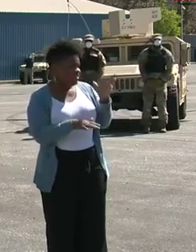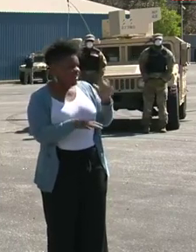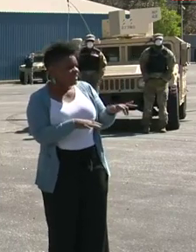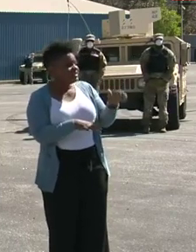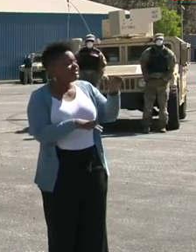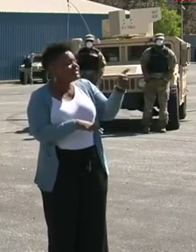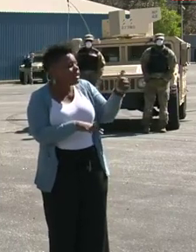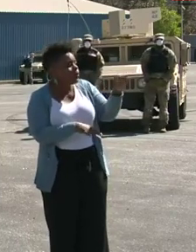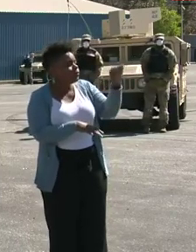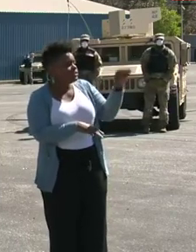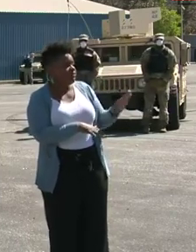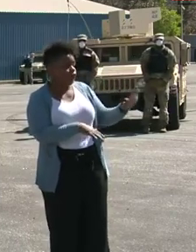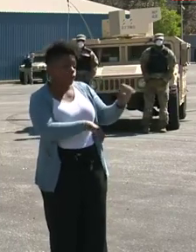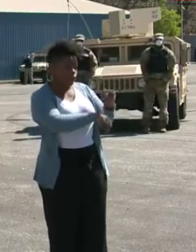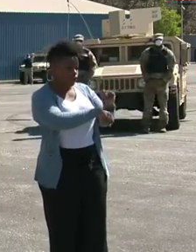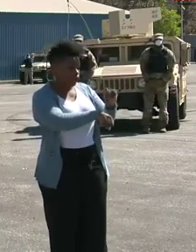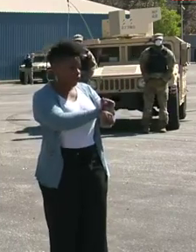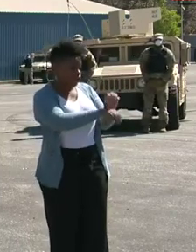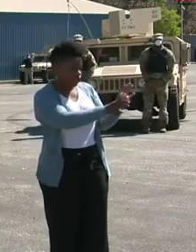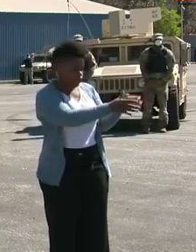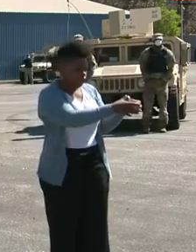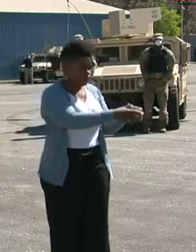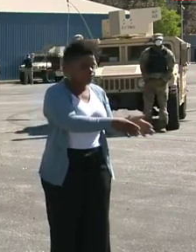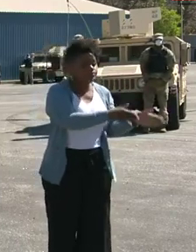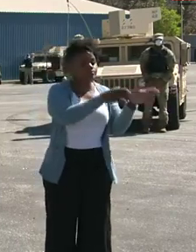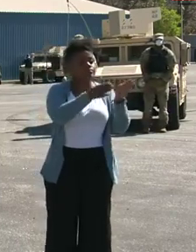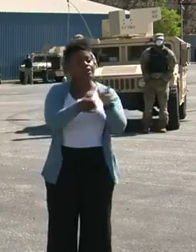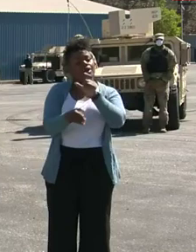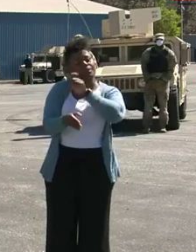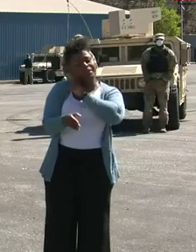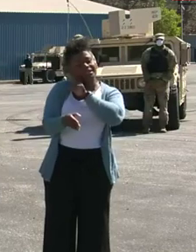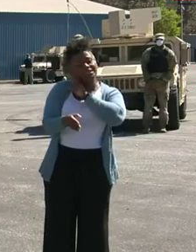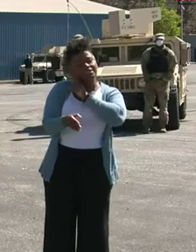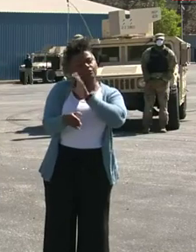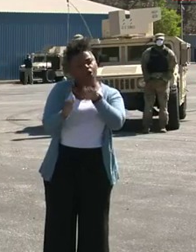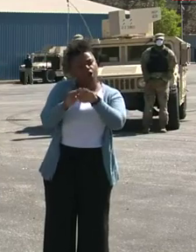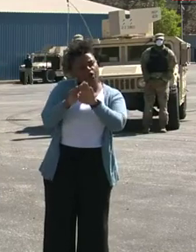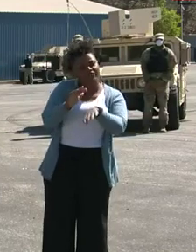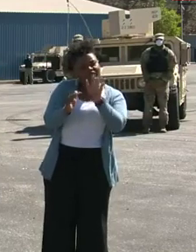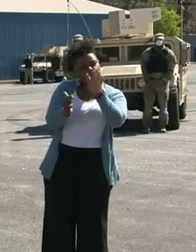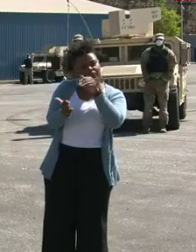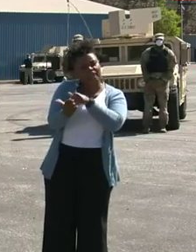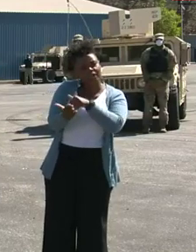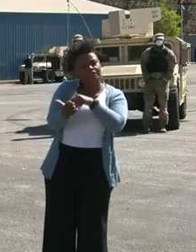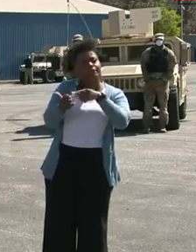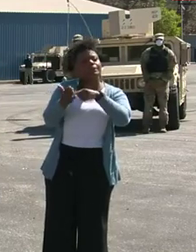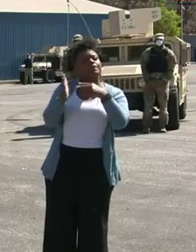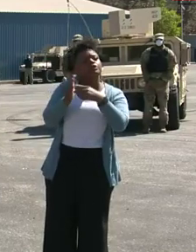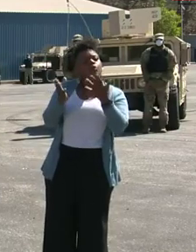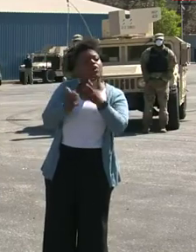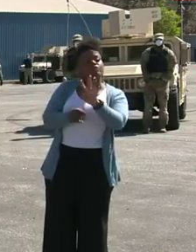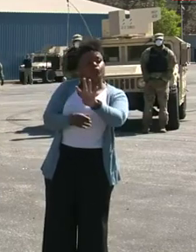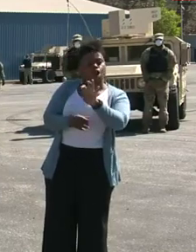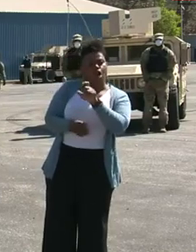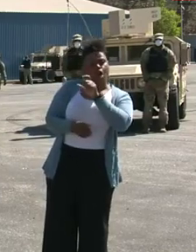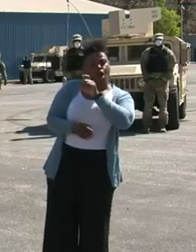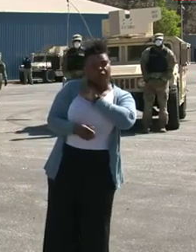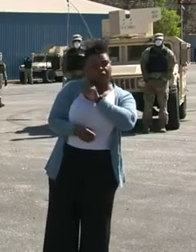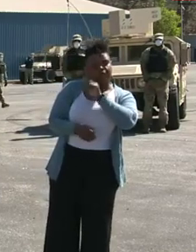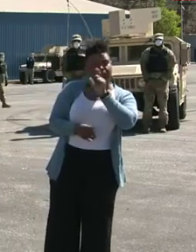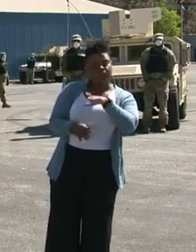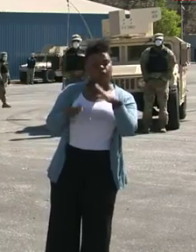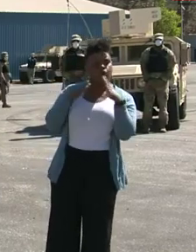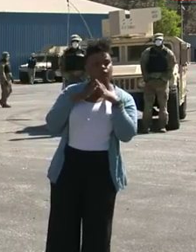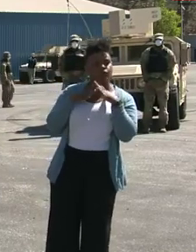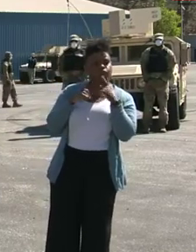Police have just under 4,000. So police, it would have to be 400 officers out to hit the 10% point.